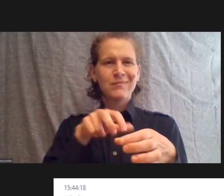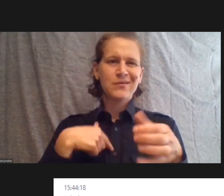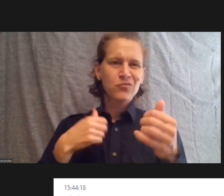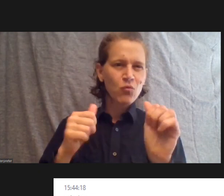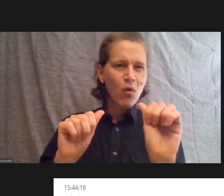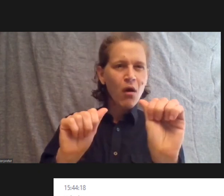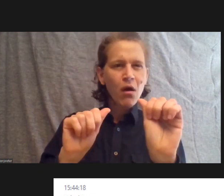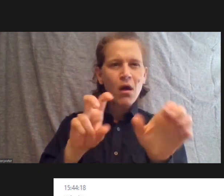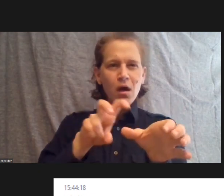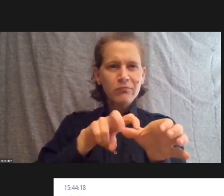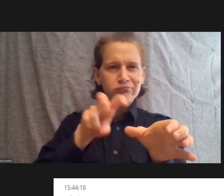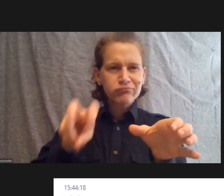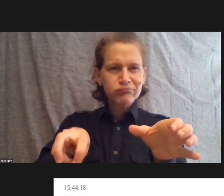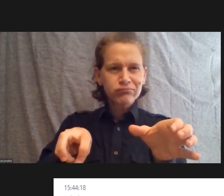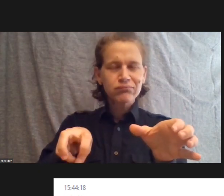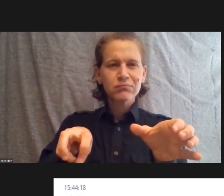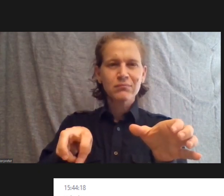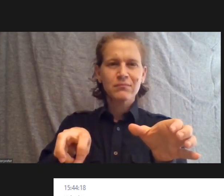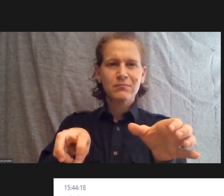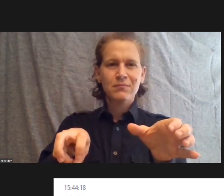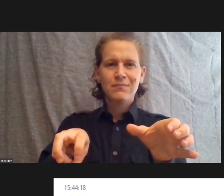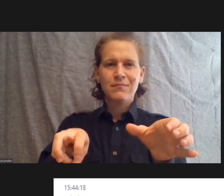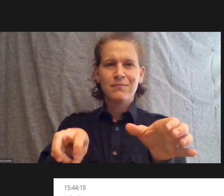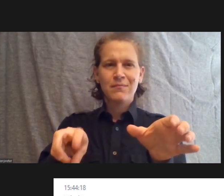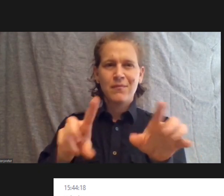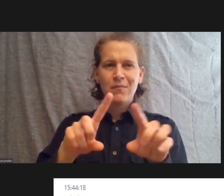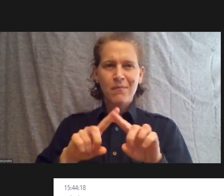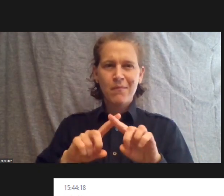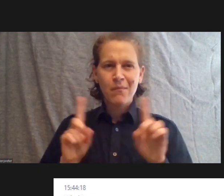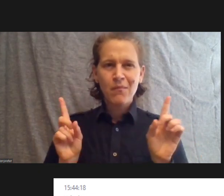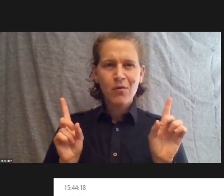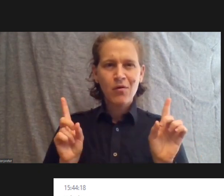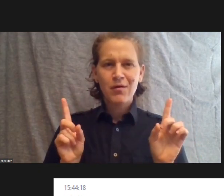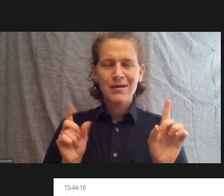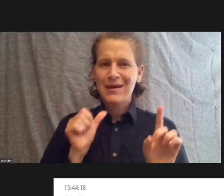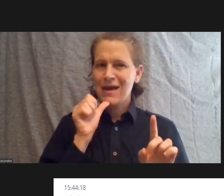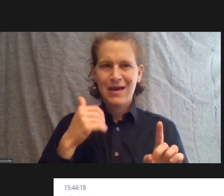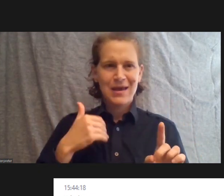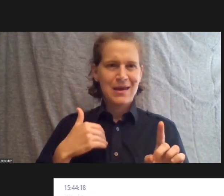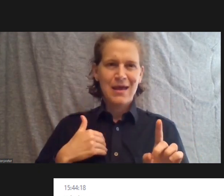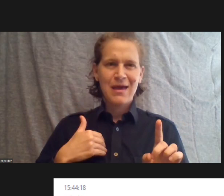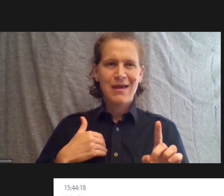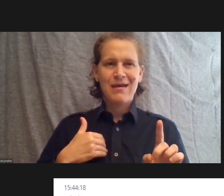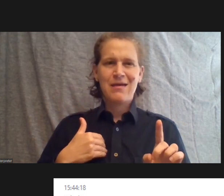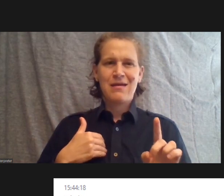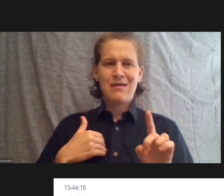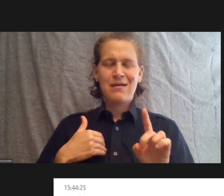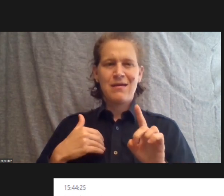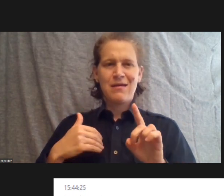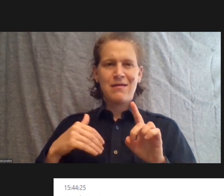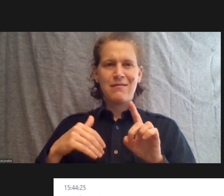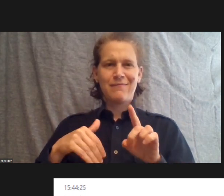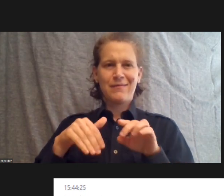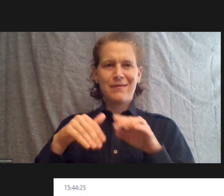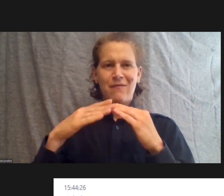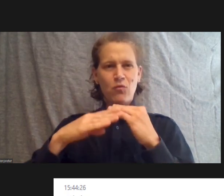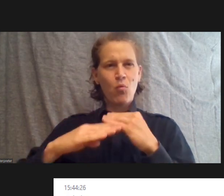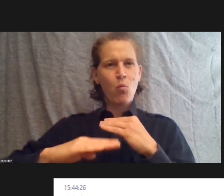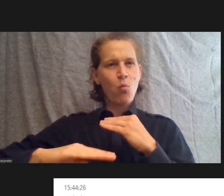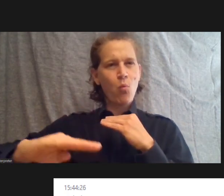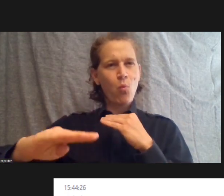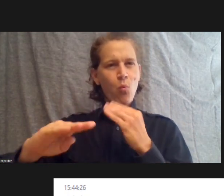get off, but there wasn't a blended curve